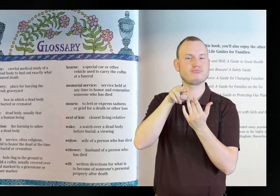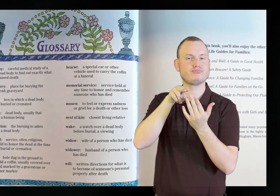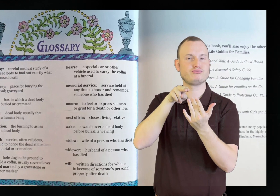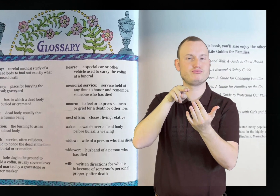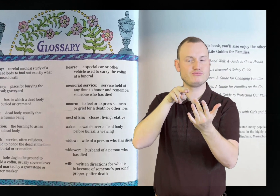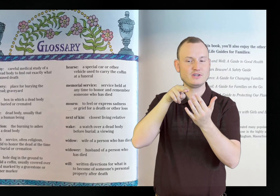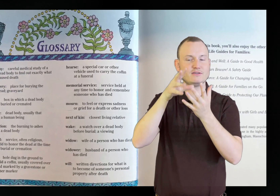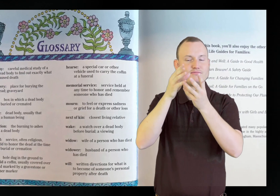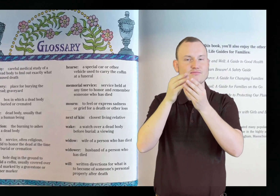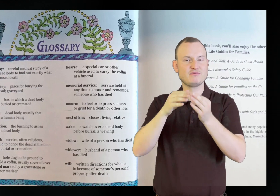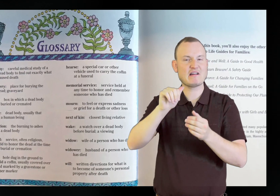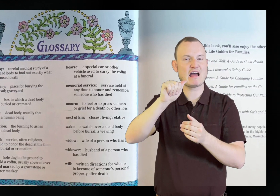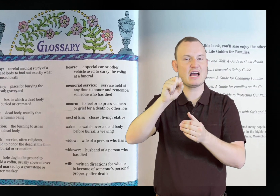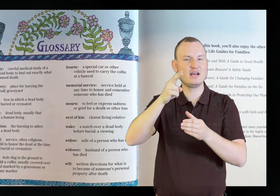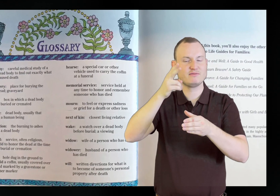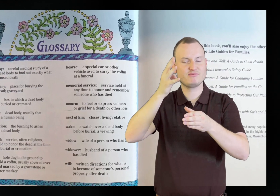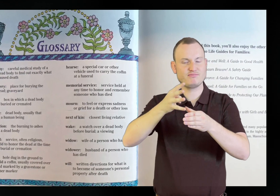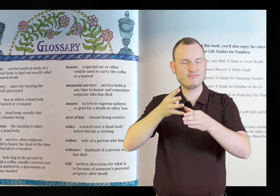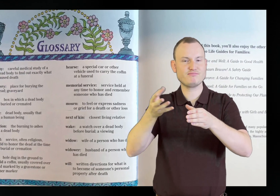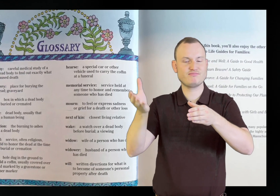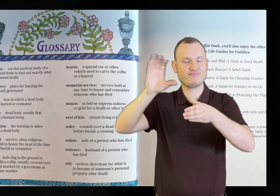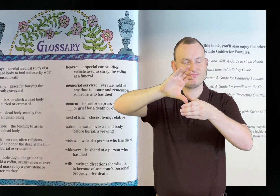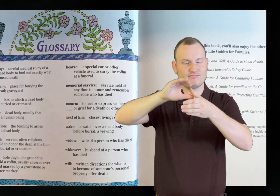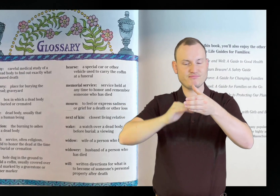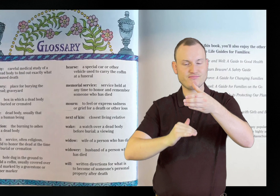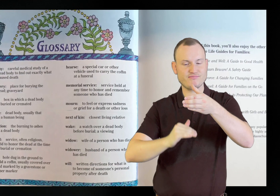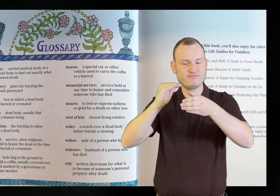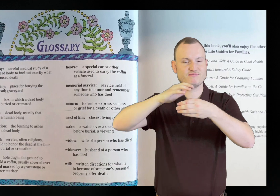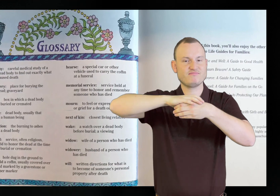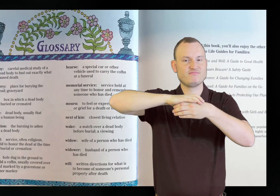Cremation. The burning to ashes of a dead